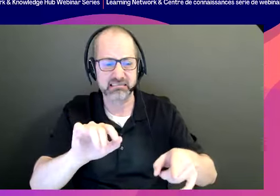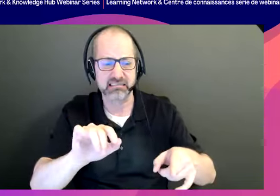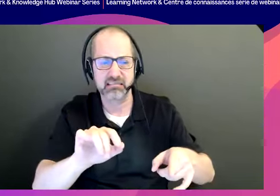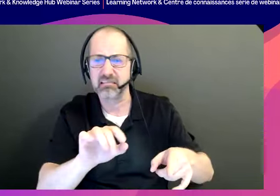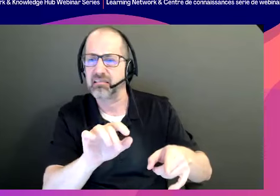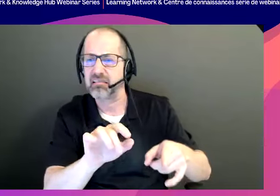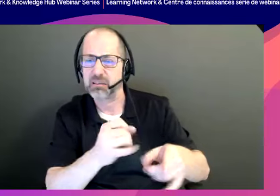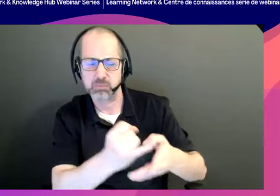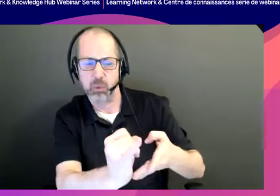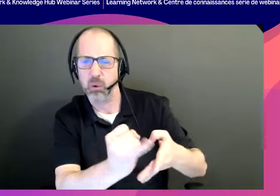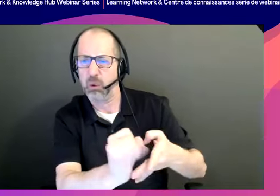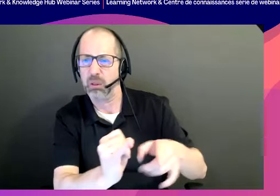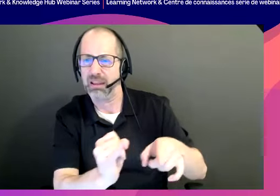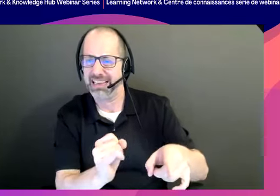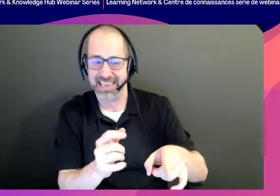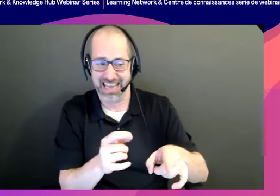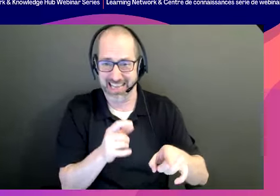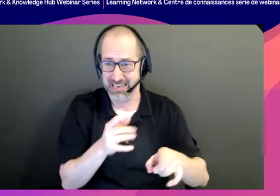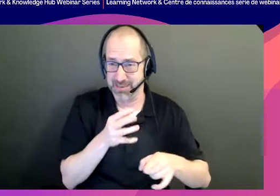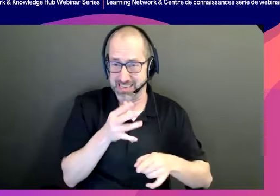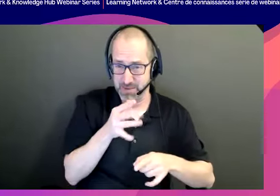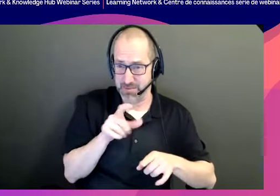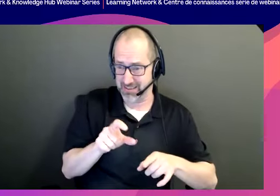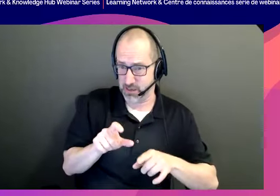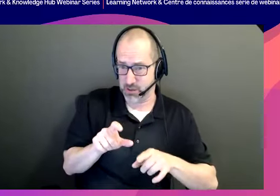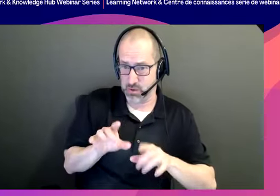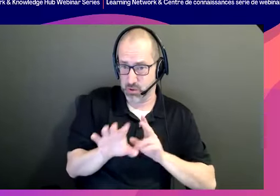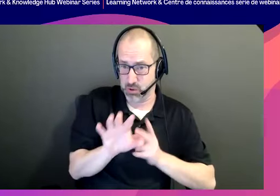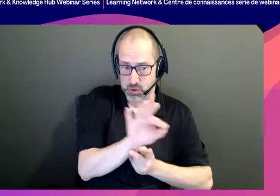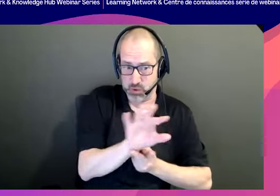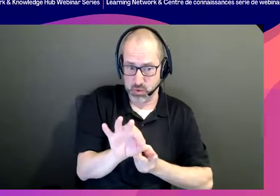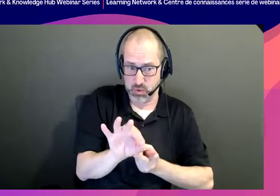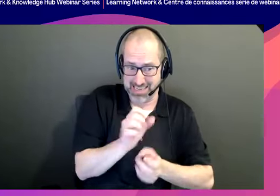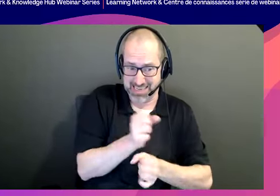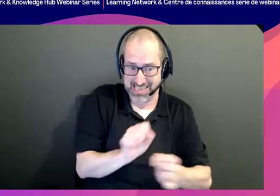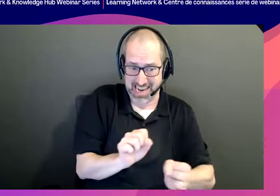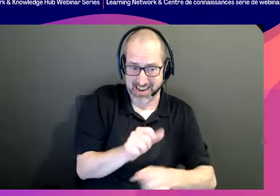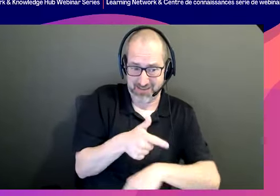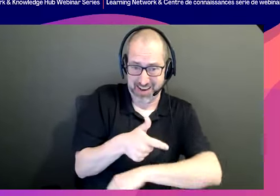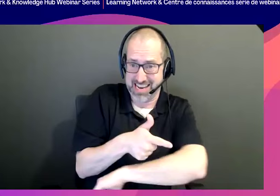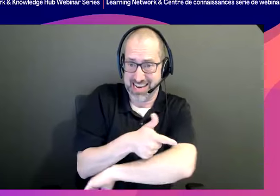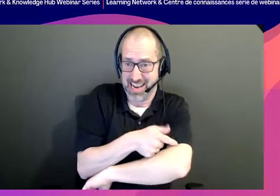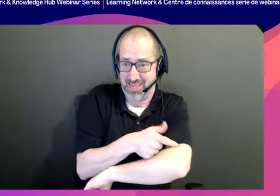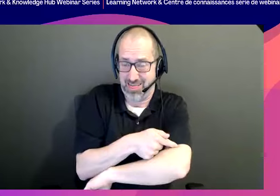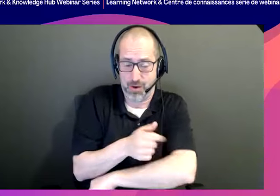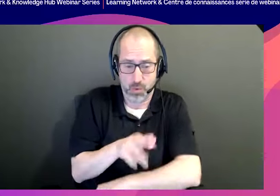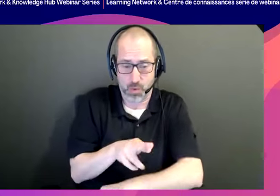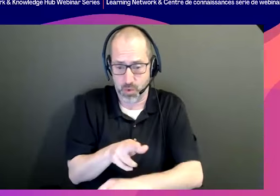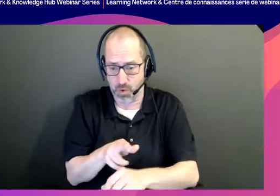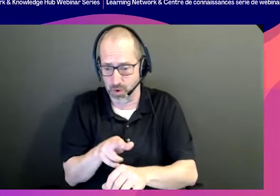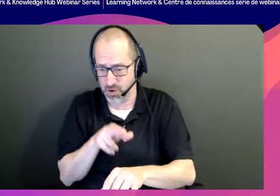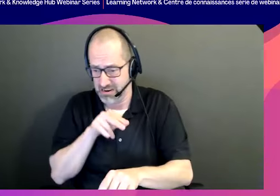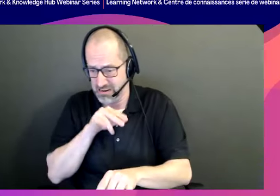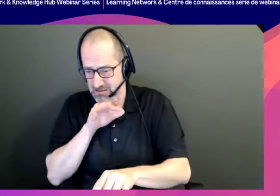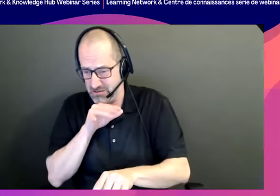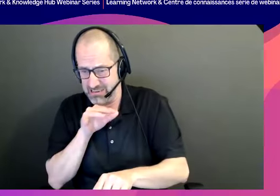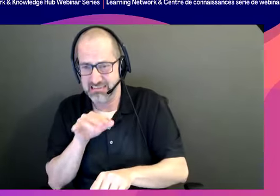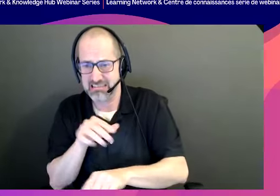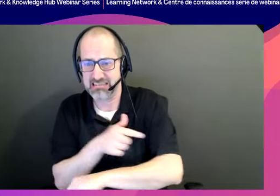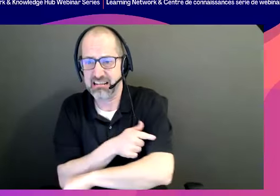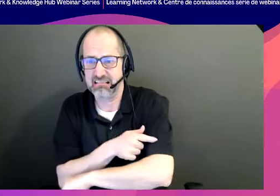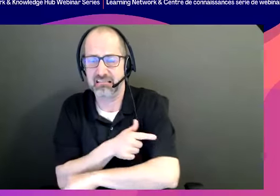her kids or getting safe needles or clean supplies. The consequences shouldn't be so big for her